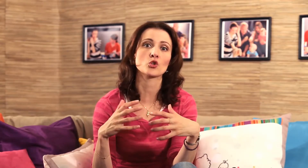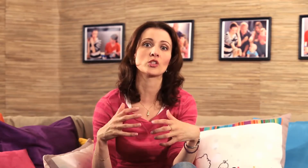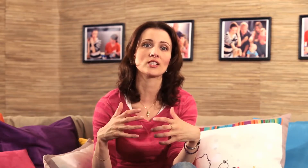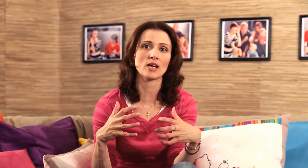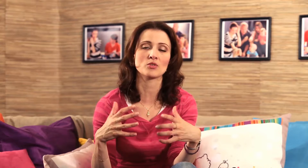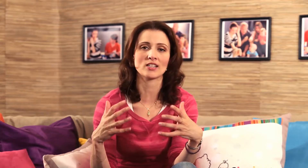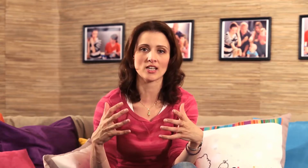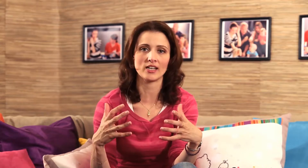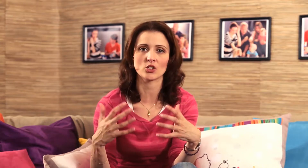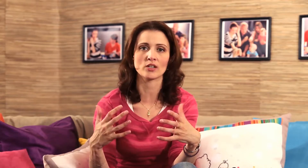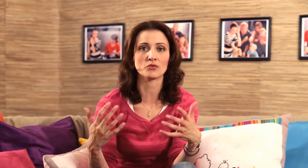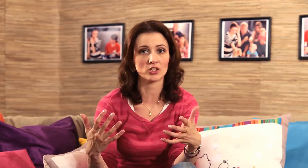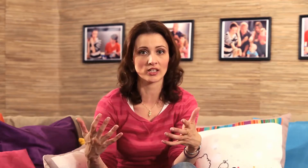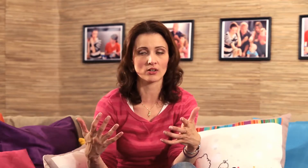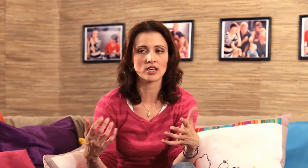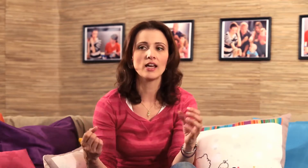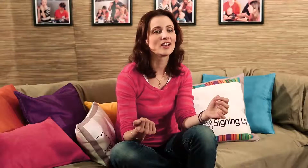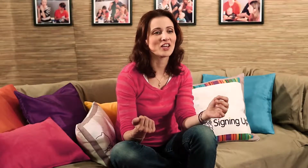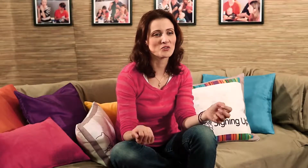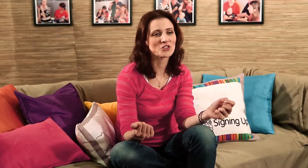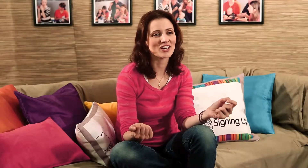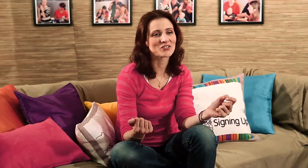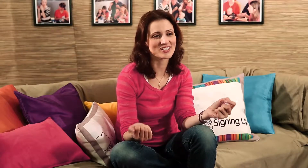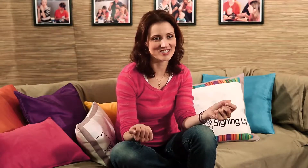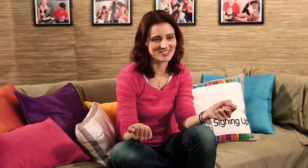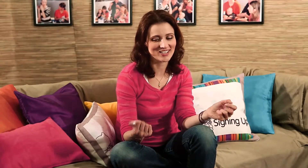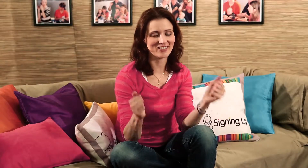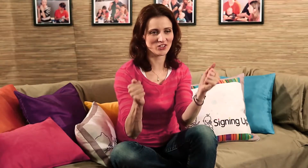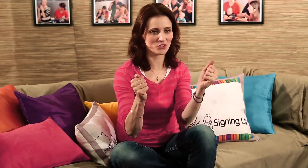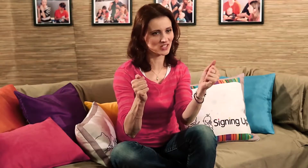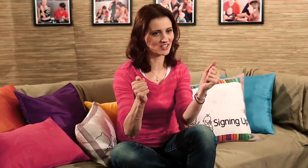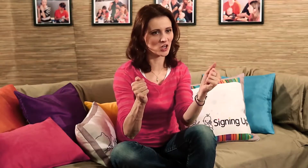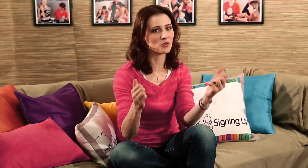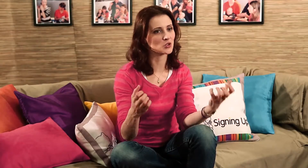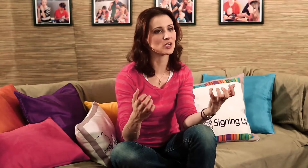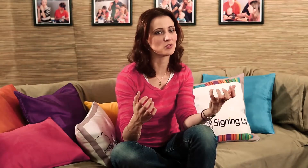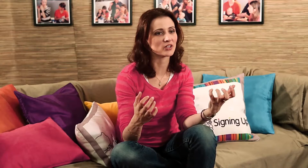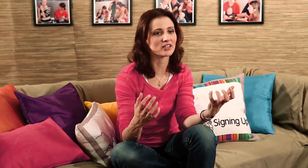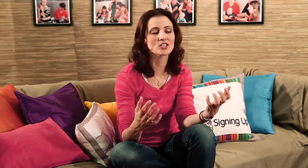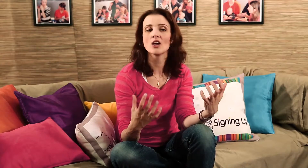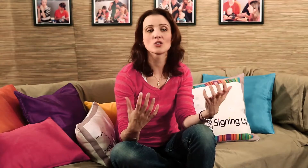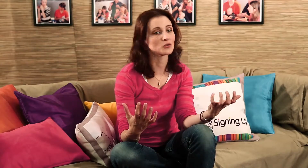early attempts at signing and trying to figure it out. If your child resists and they sort of tense up when you try to move their hands, don't force